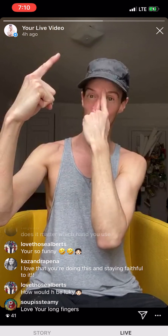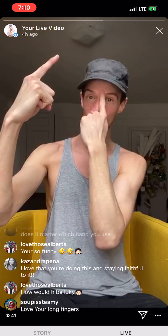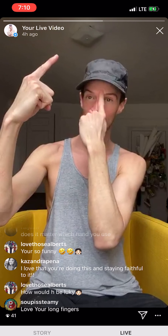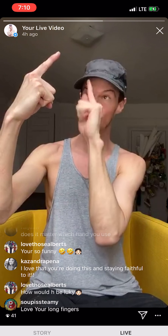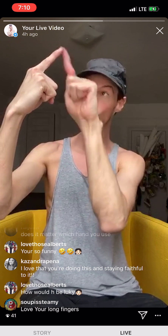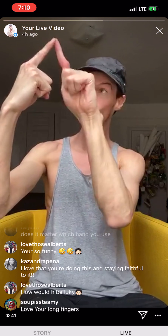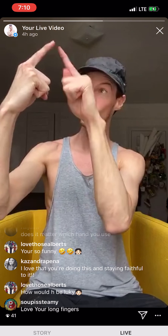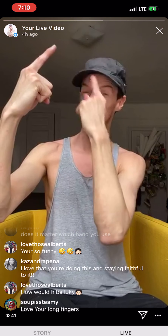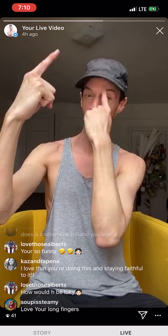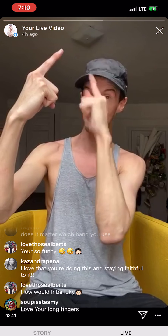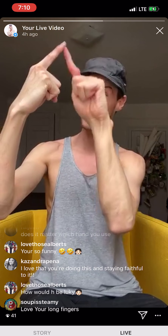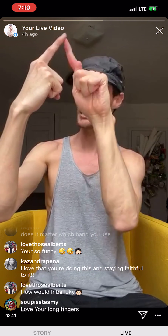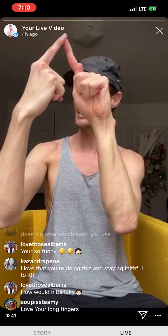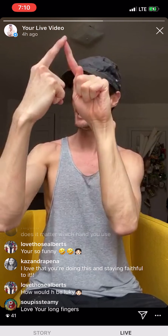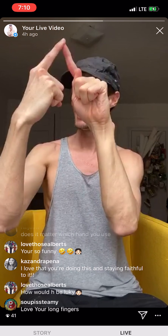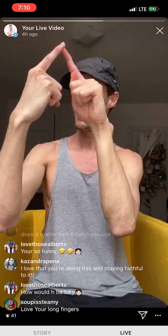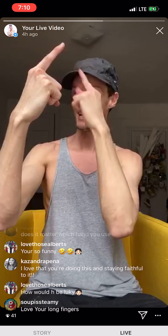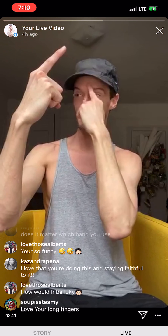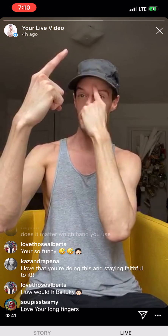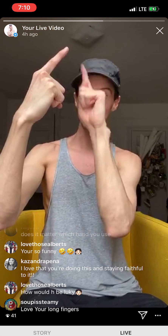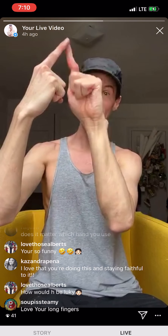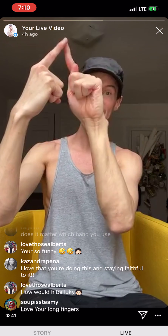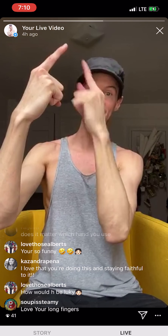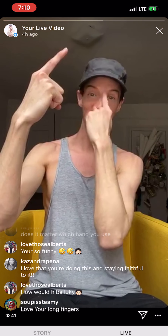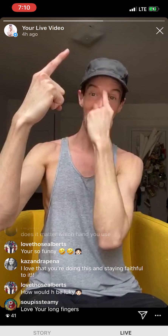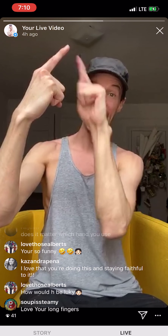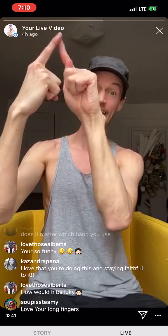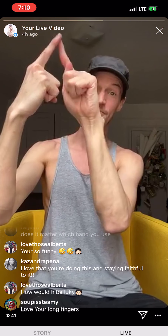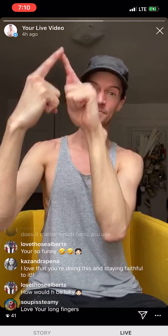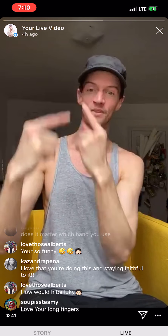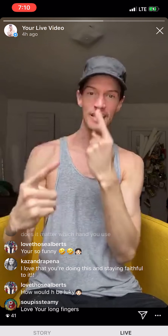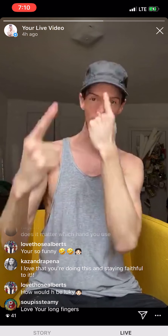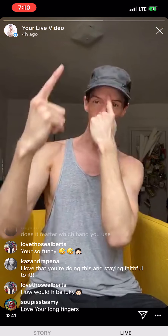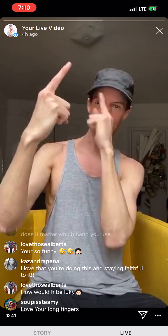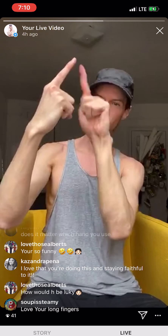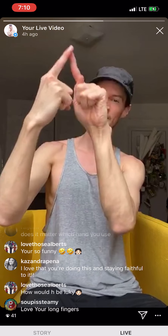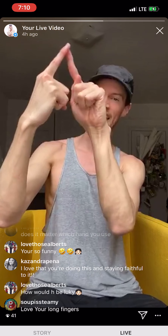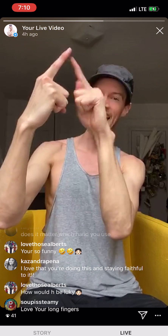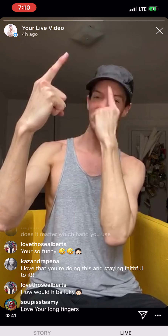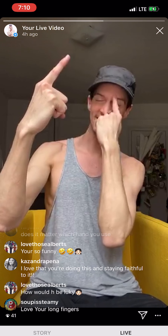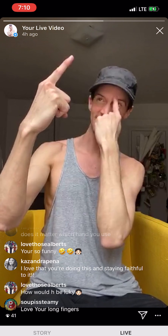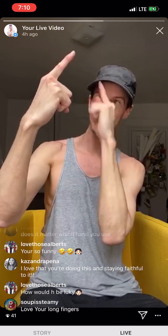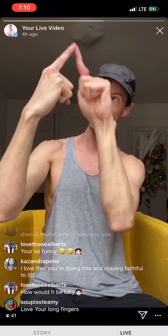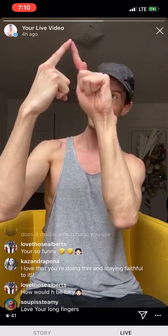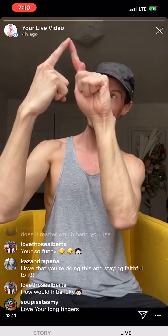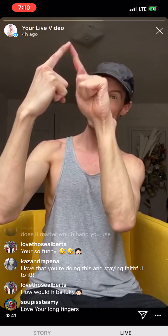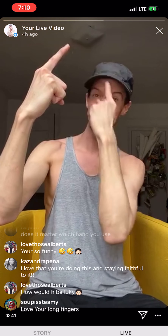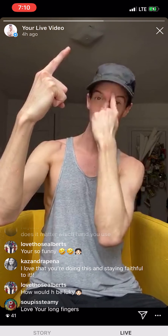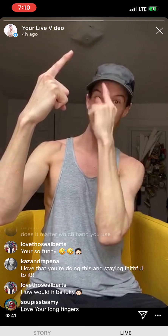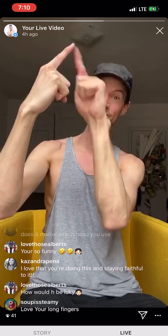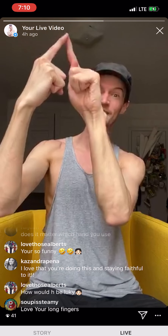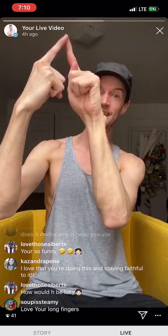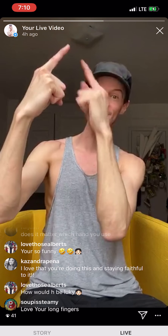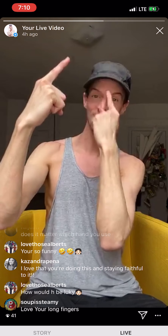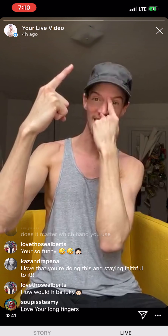you have a goal or ambition, um, an objective, an aim. Like, oh, I want that. That's, that's an idea that's bigger than me. So that's